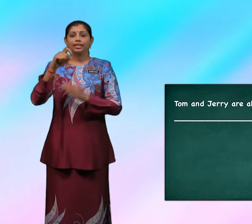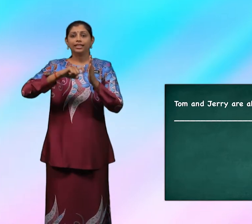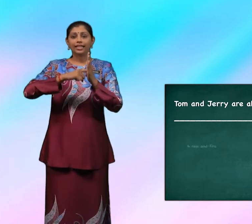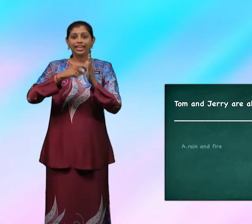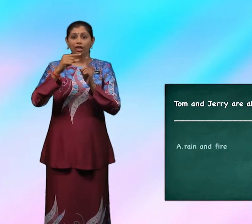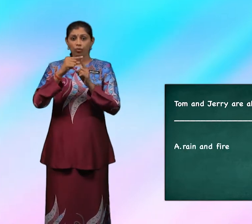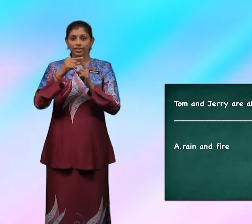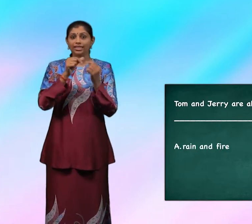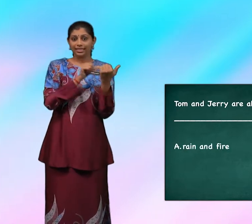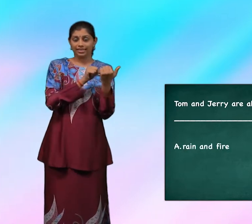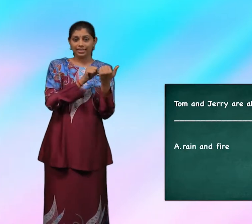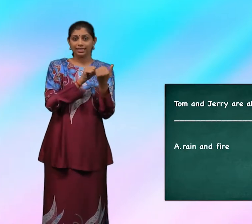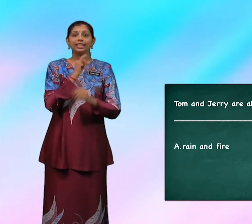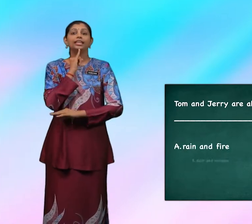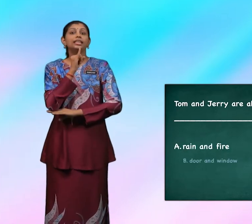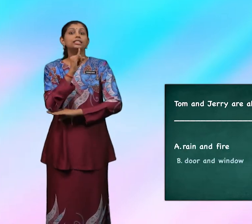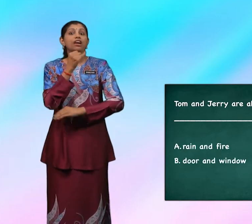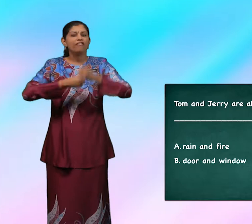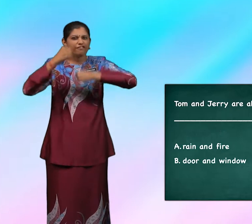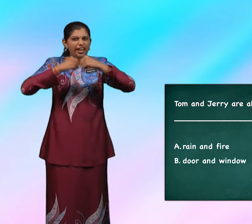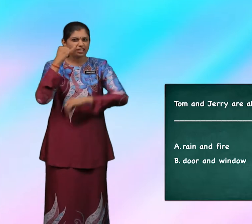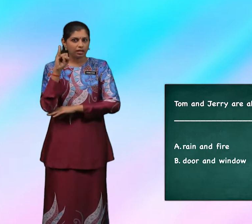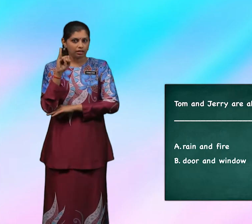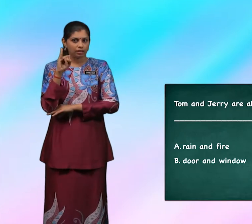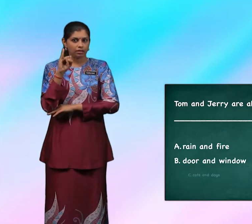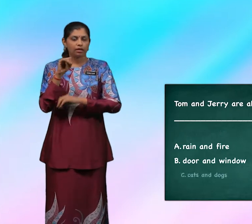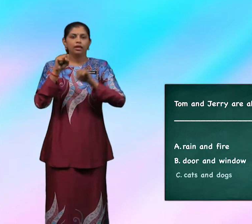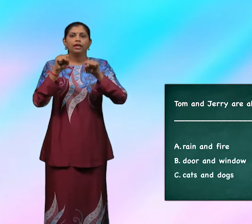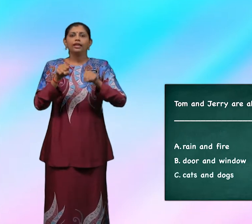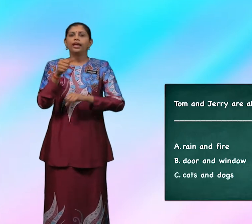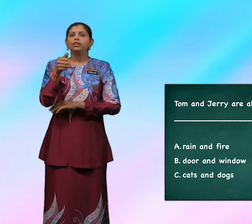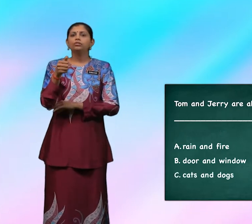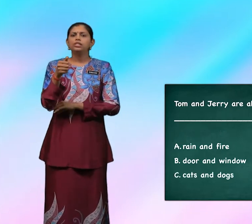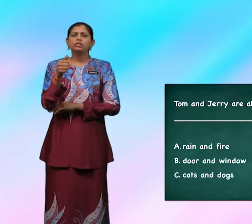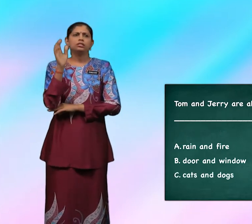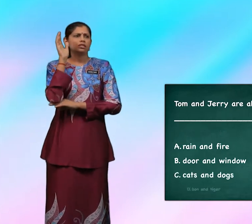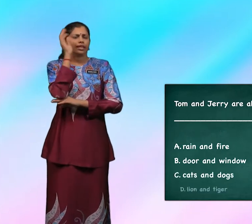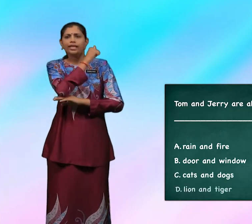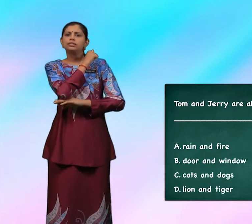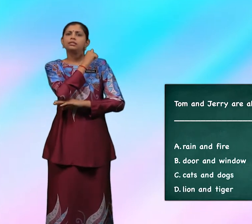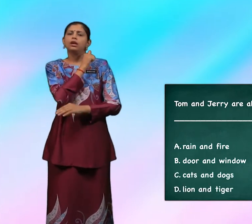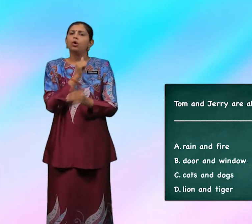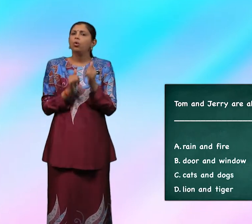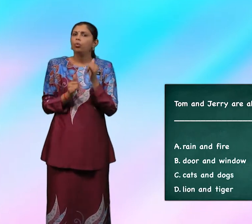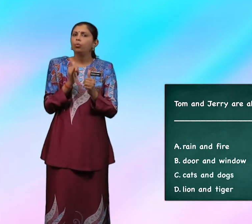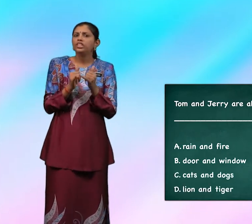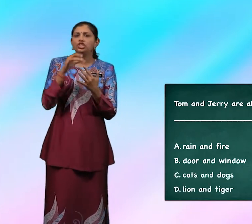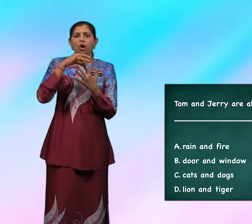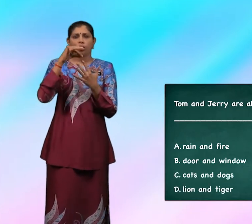The key word here is fighting. Can you just guess which